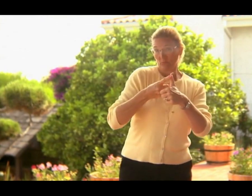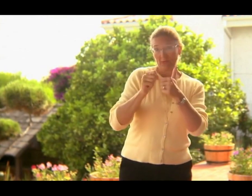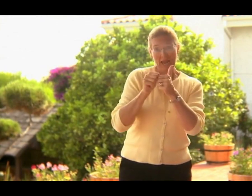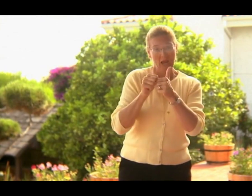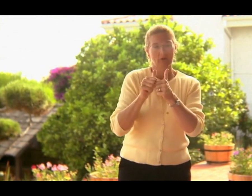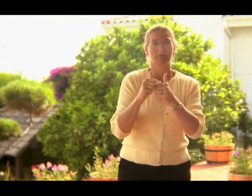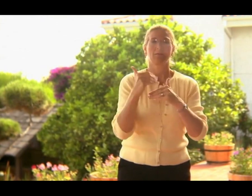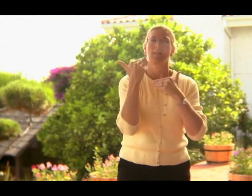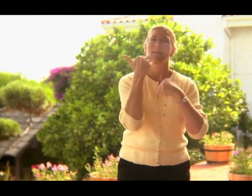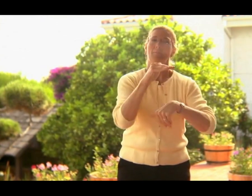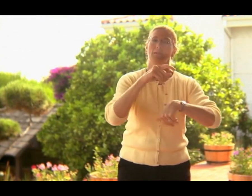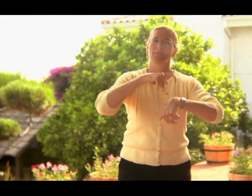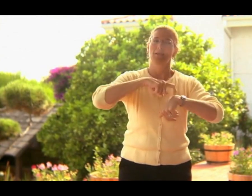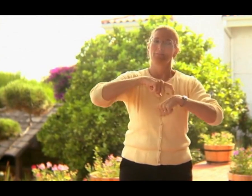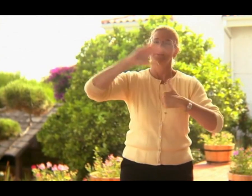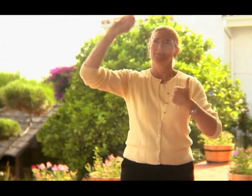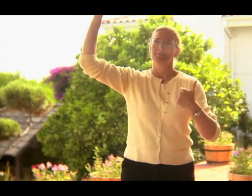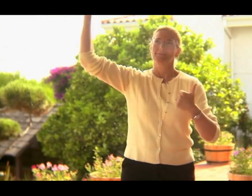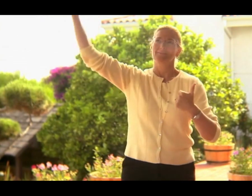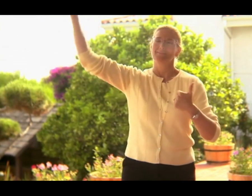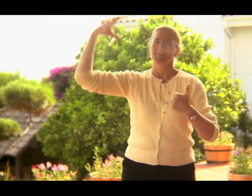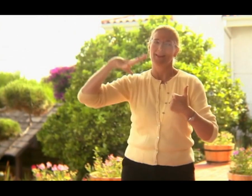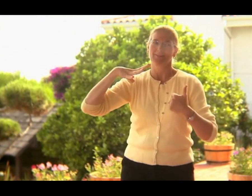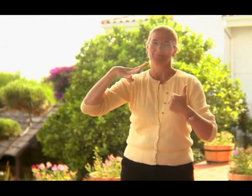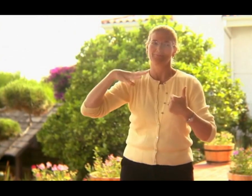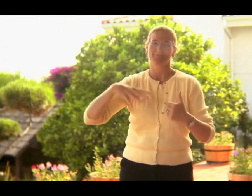The first way is to limit the time that you are in the sun.